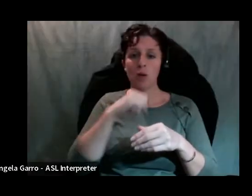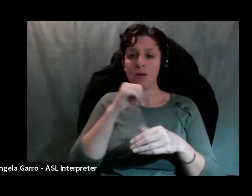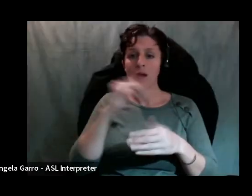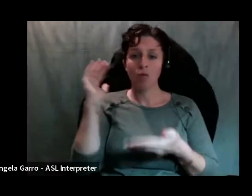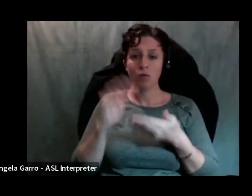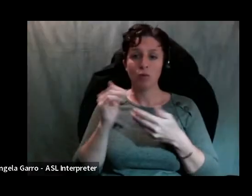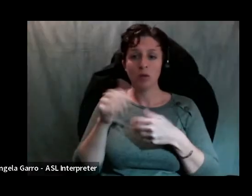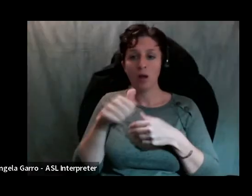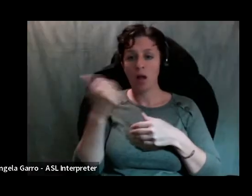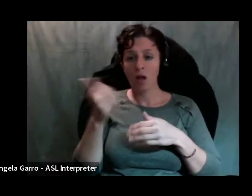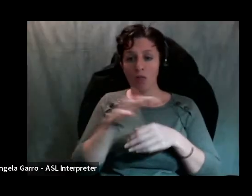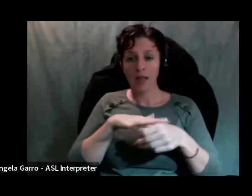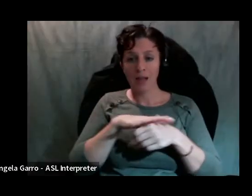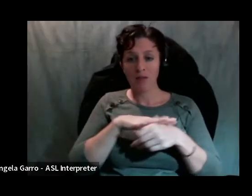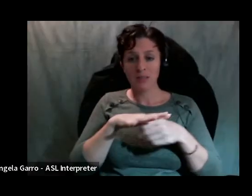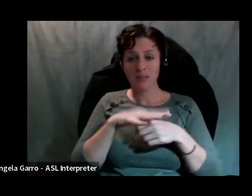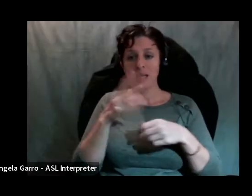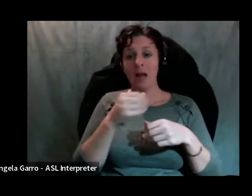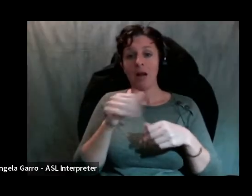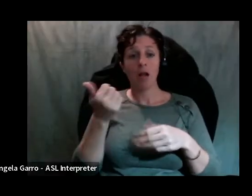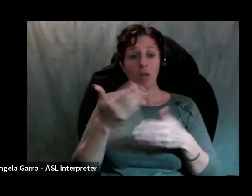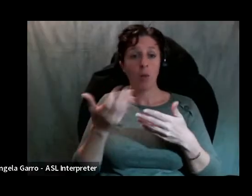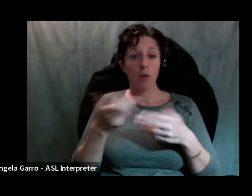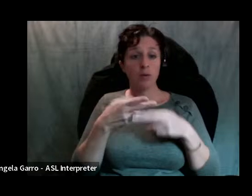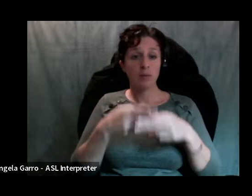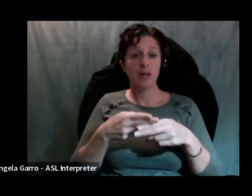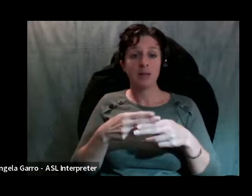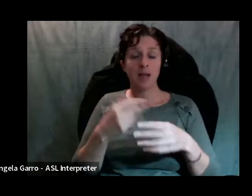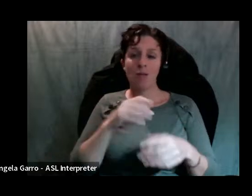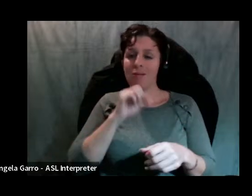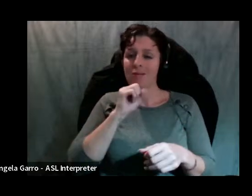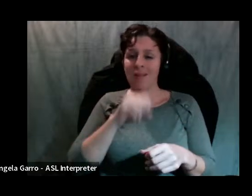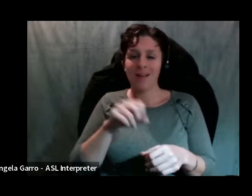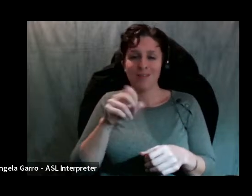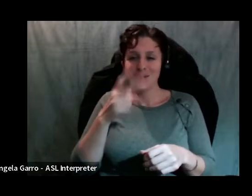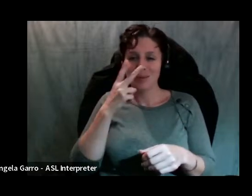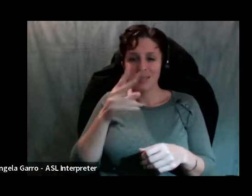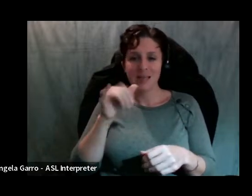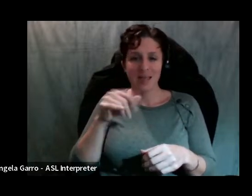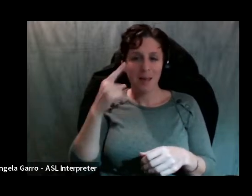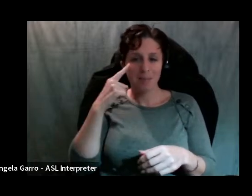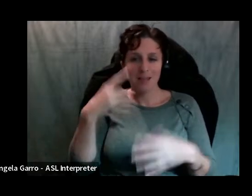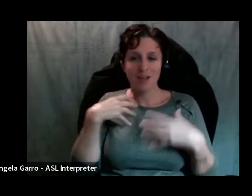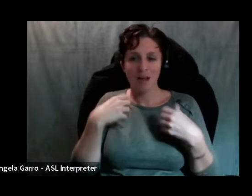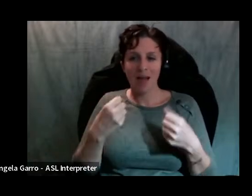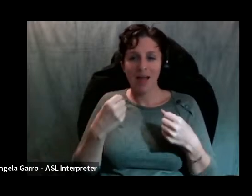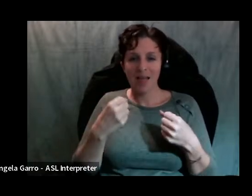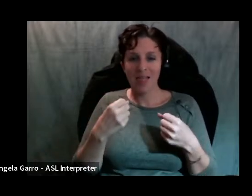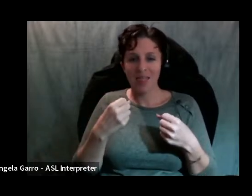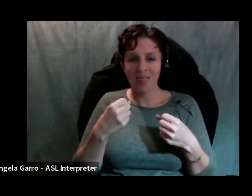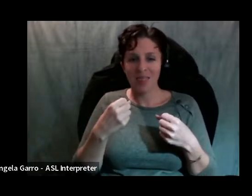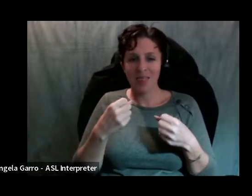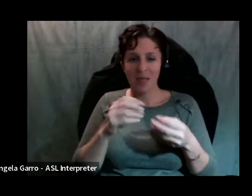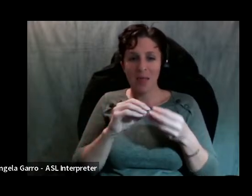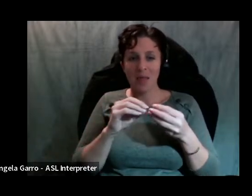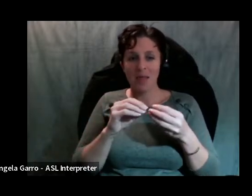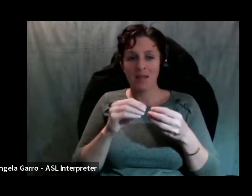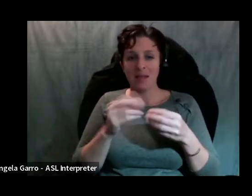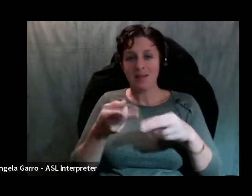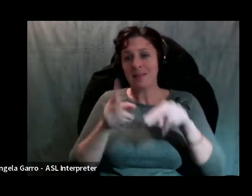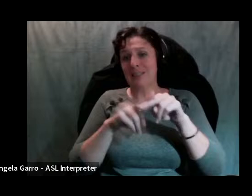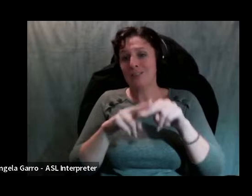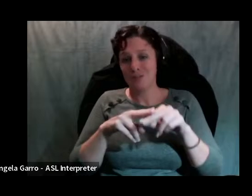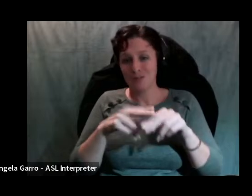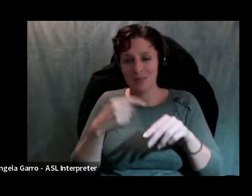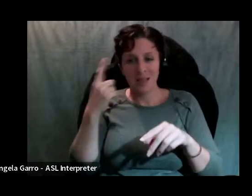areas. And then the other thing I wanted to mention was I would love to see that mental health therapist number increase if we have any extra money, because I think that's really important